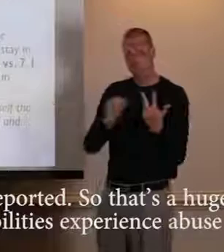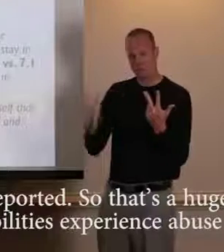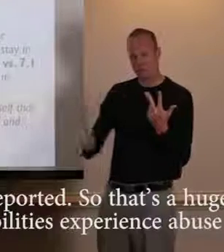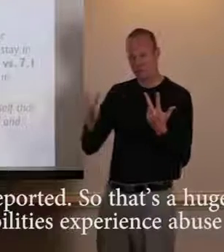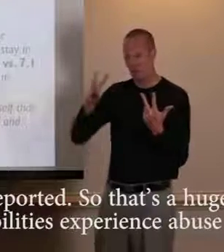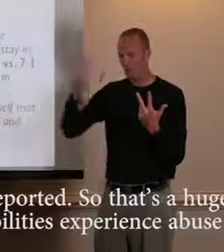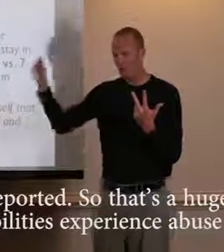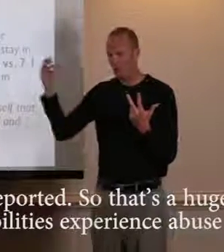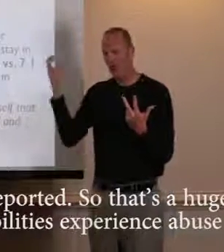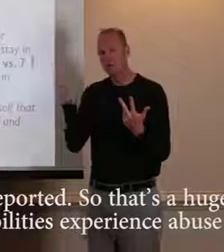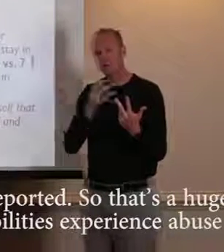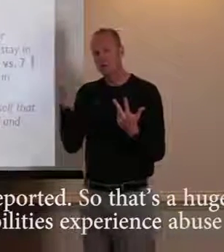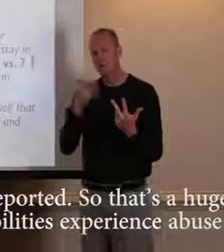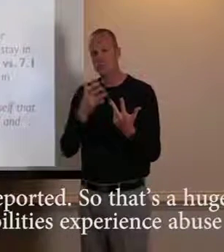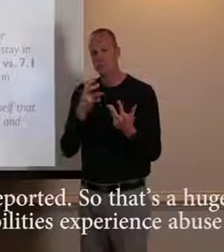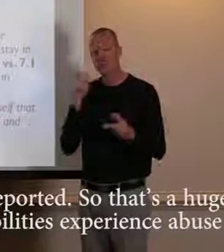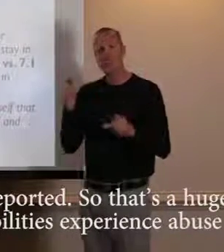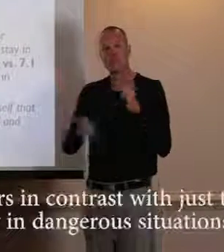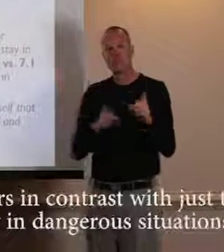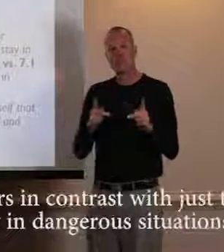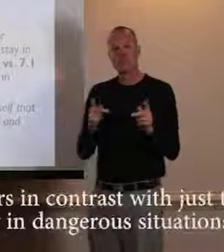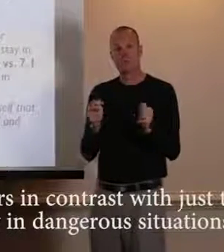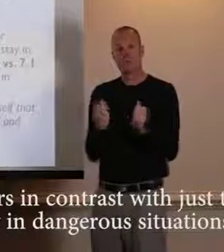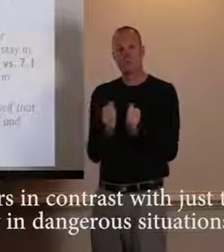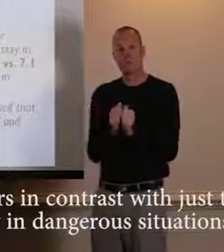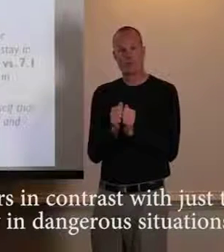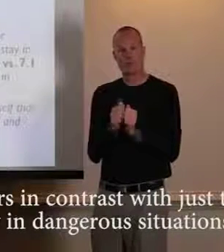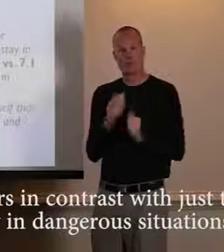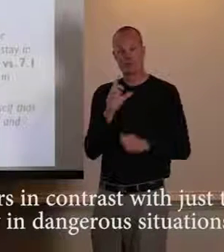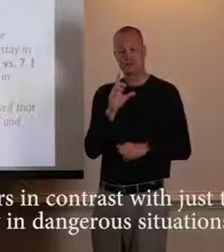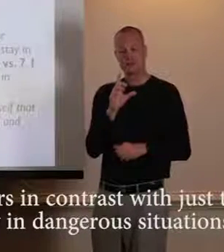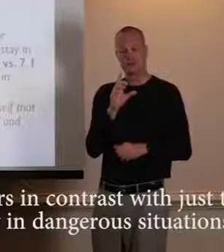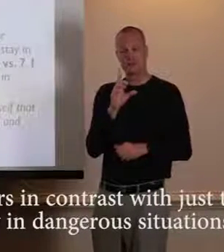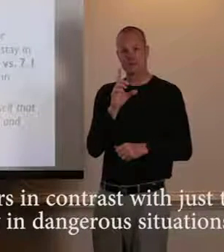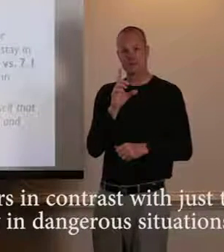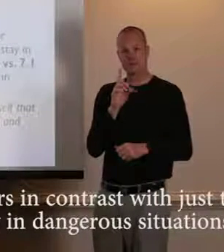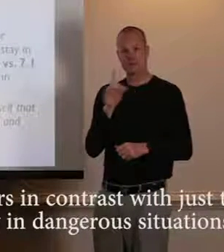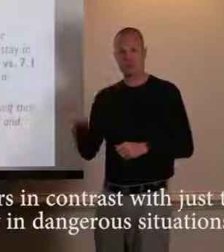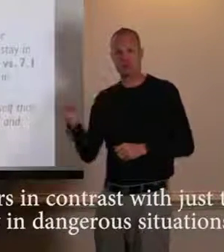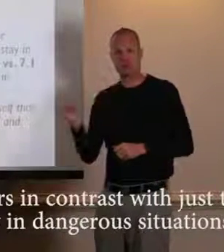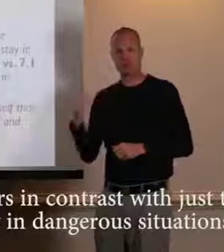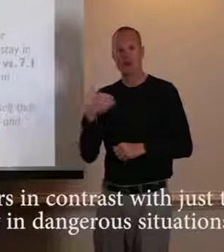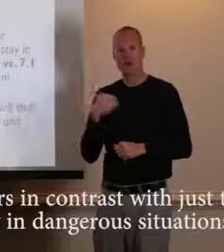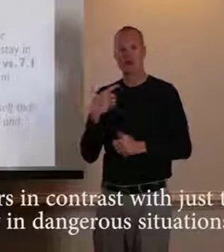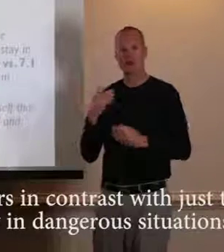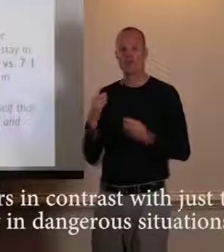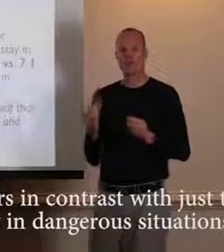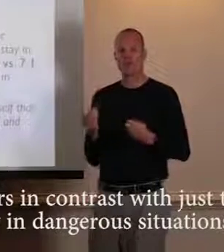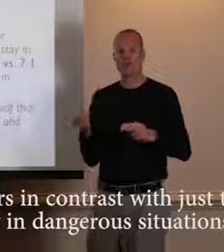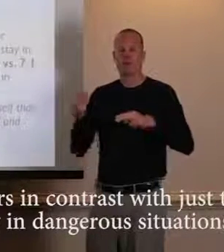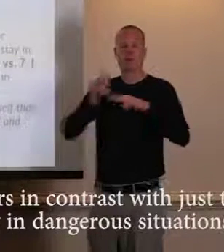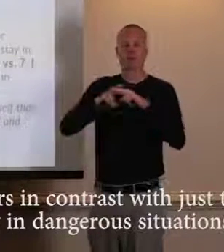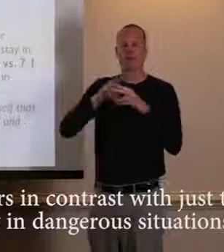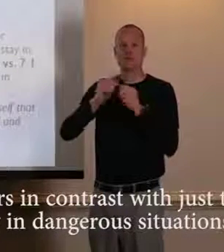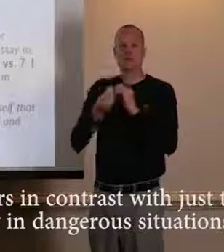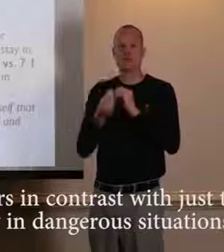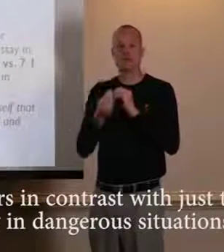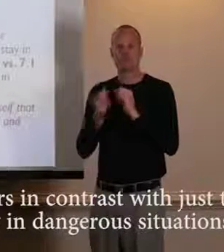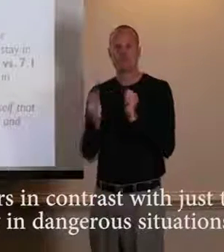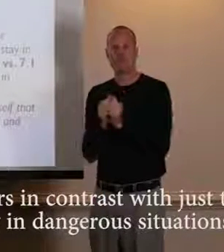disabilities experience abuse by a greater number of perpetrators in contrast with the just general population. They